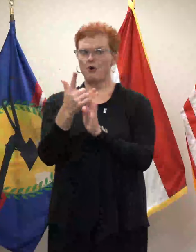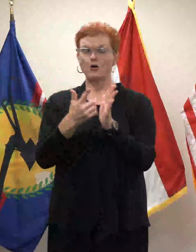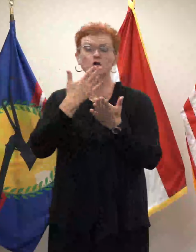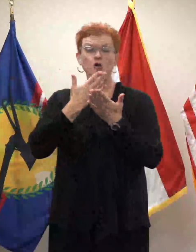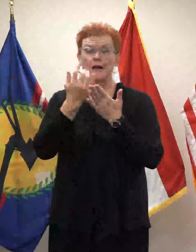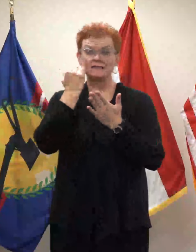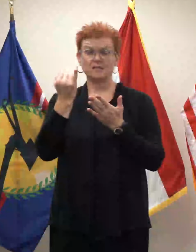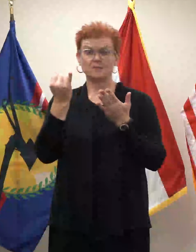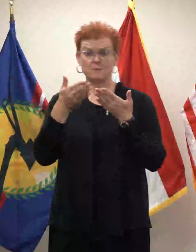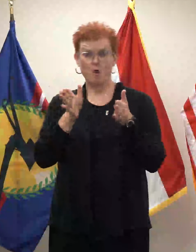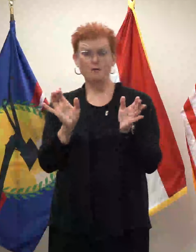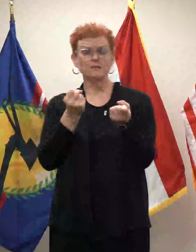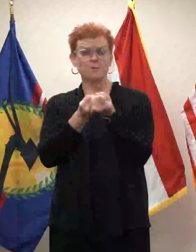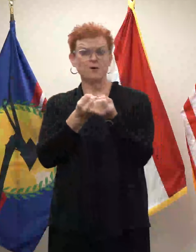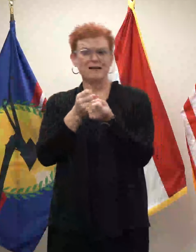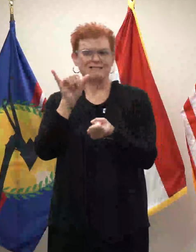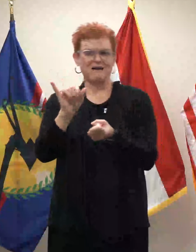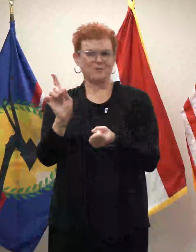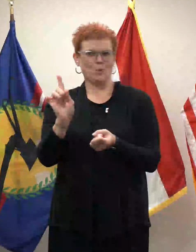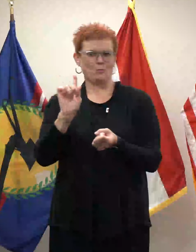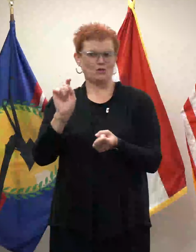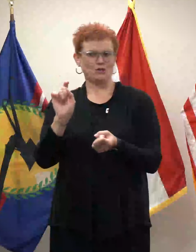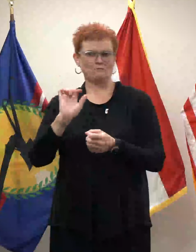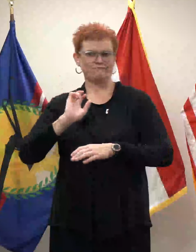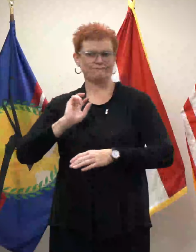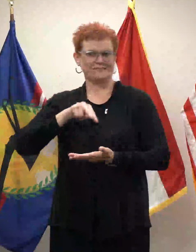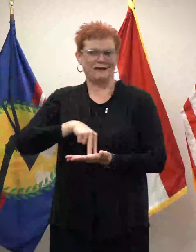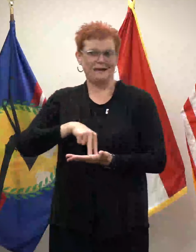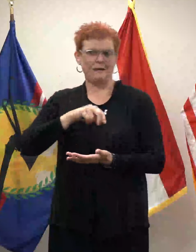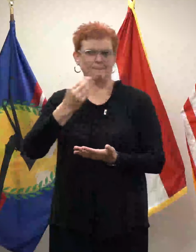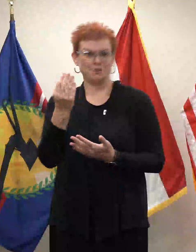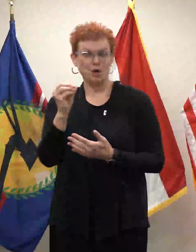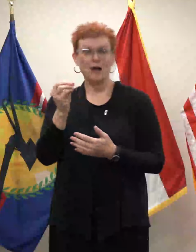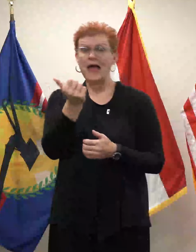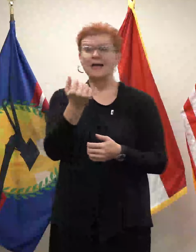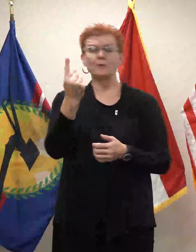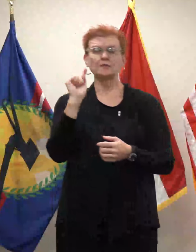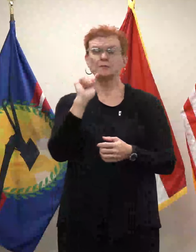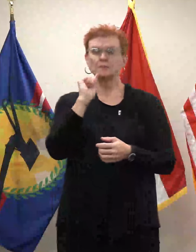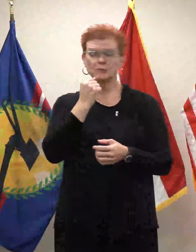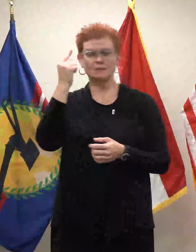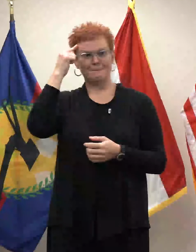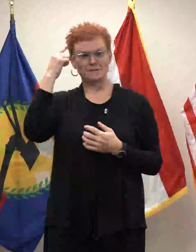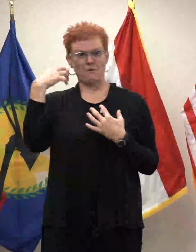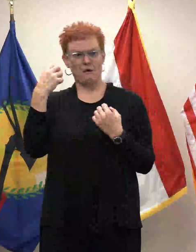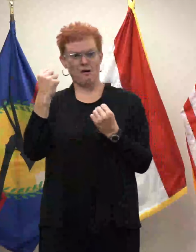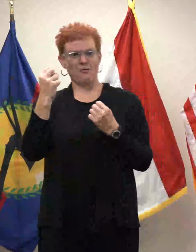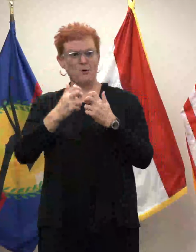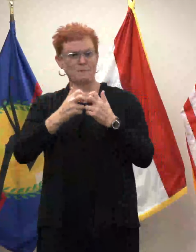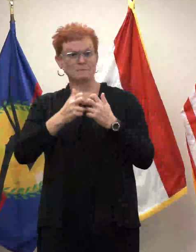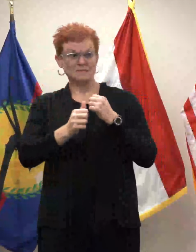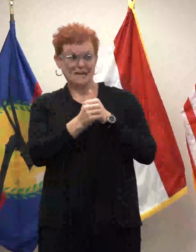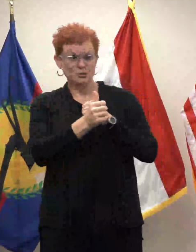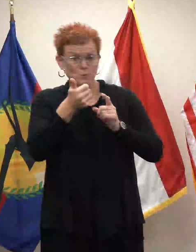broadly supported, and that's where we should be in Missouri. That people who have serious mental health issues, who are a danger to themselves or